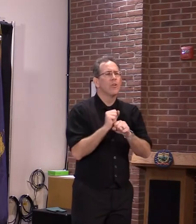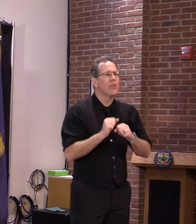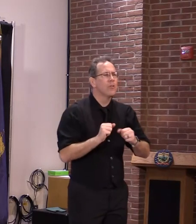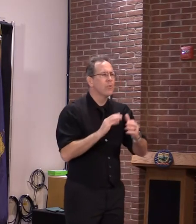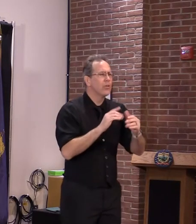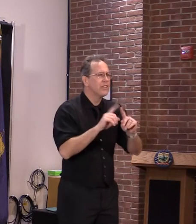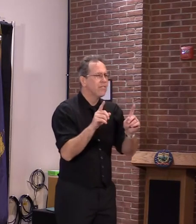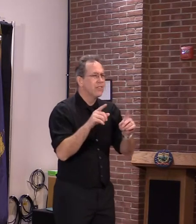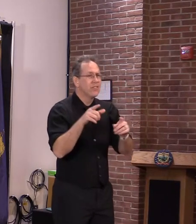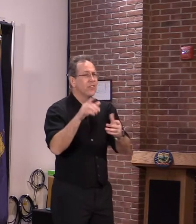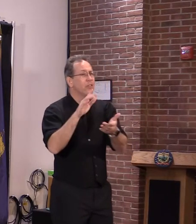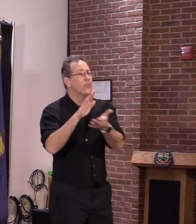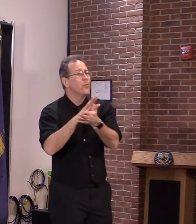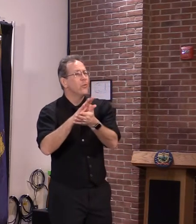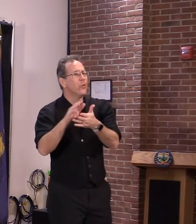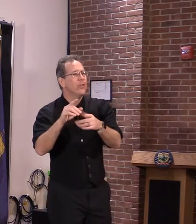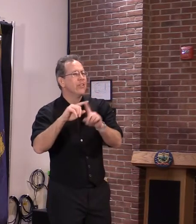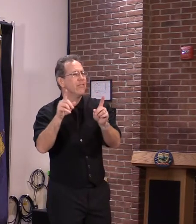schools itself.